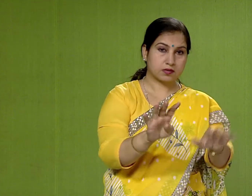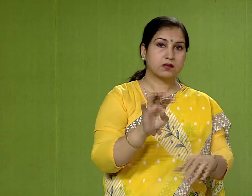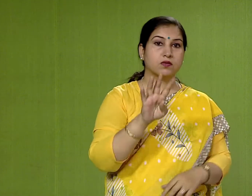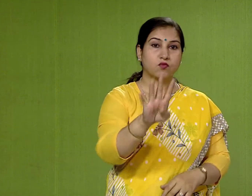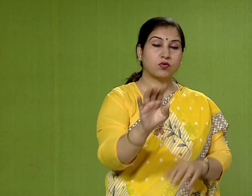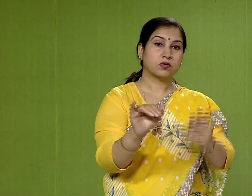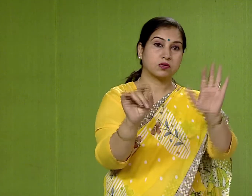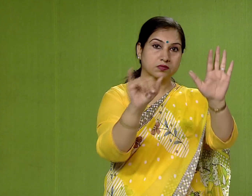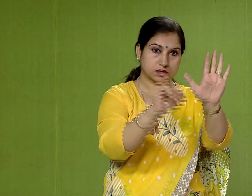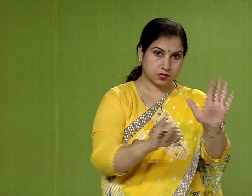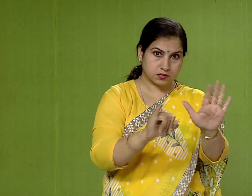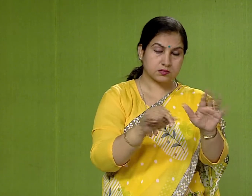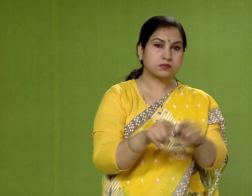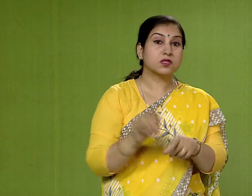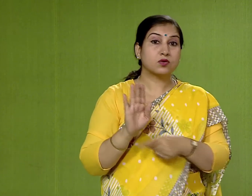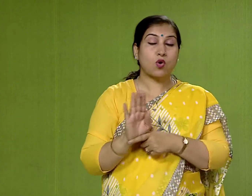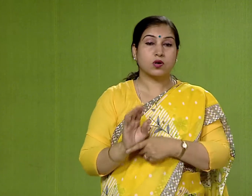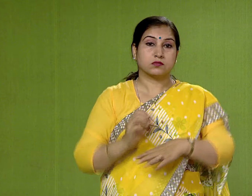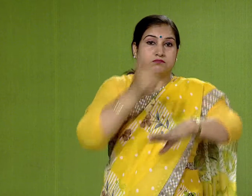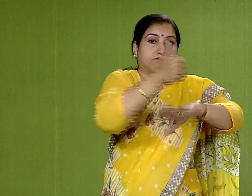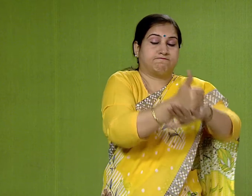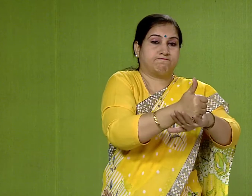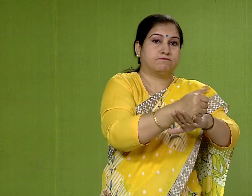Congress formed government at the center,